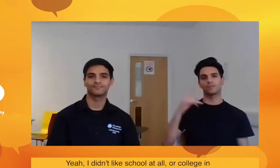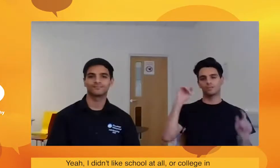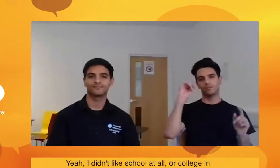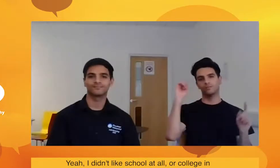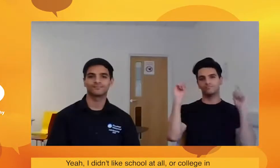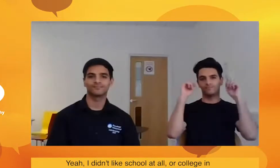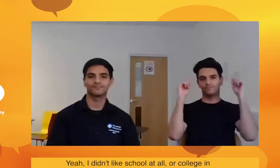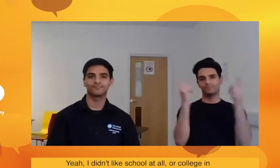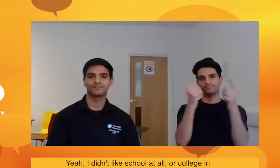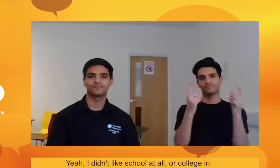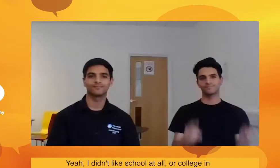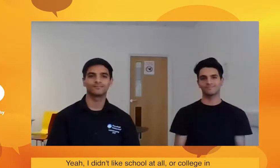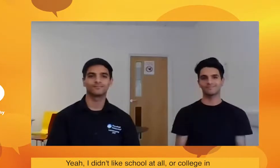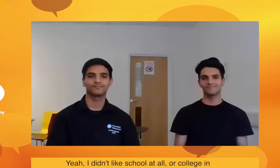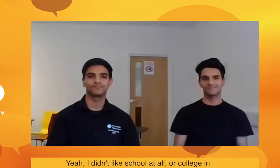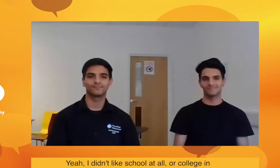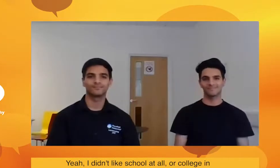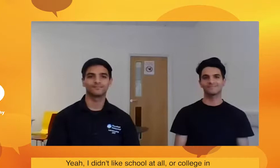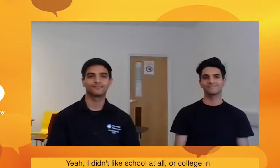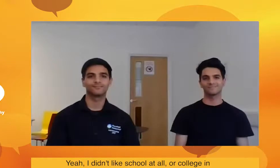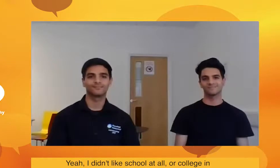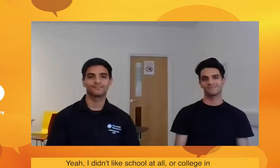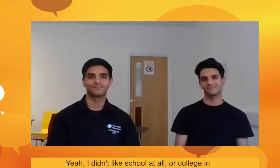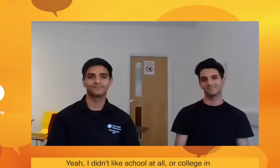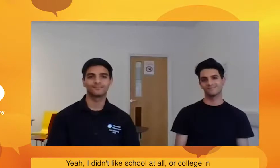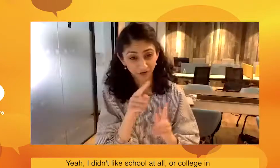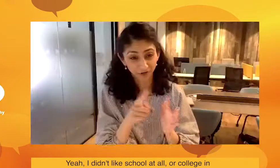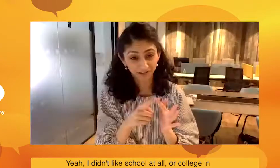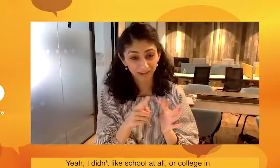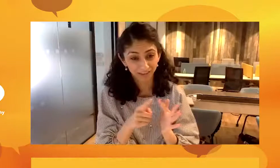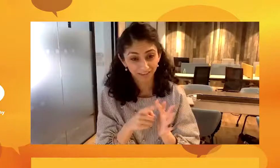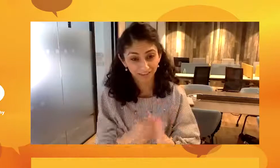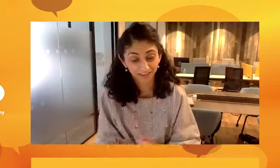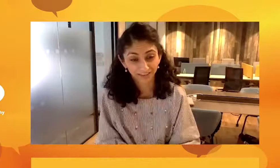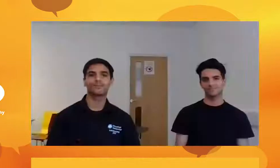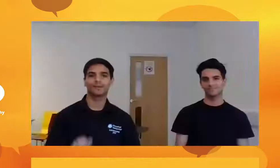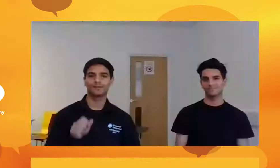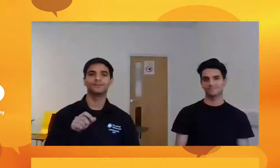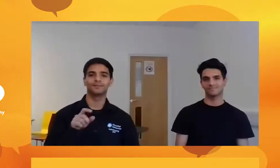Yeah, I didn't like school at all, or college in Slovakia.